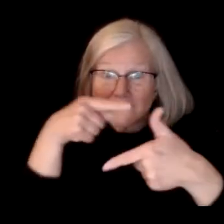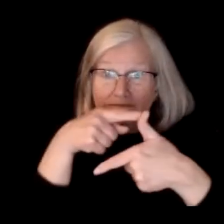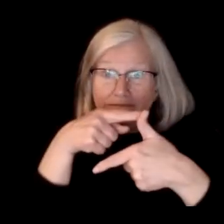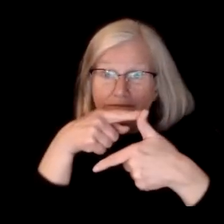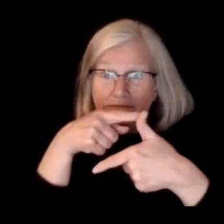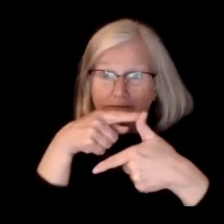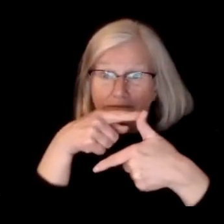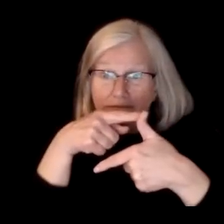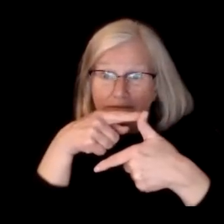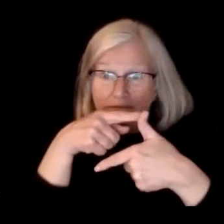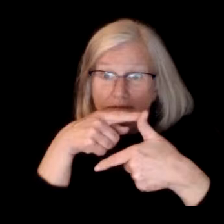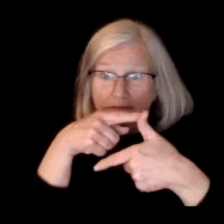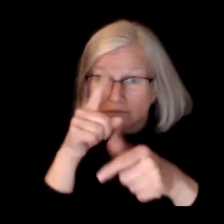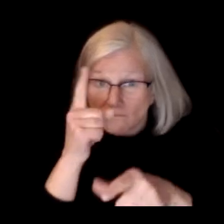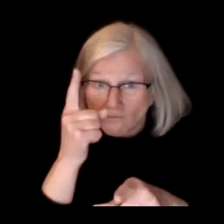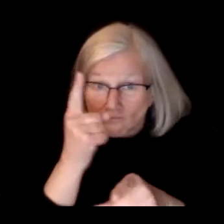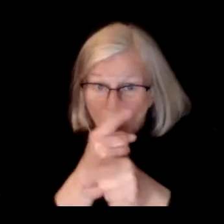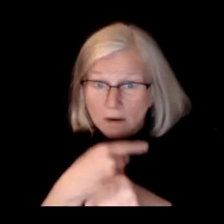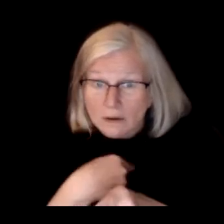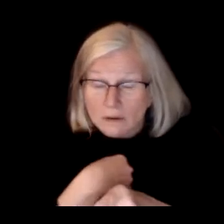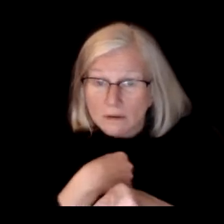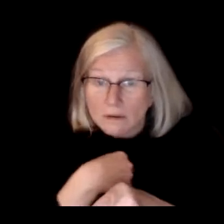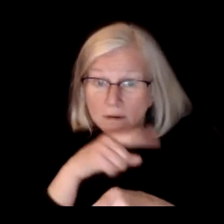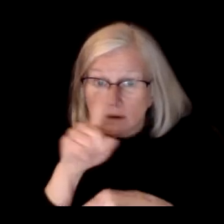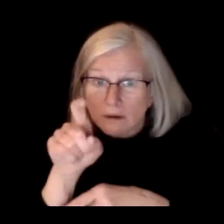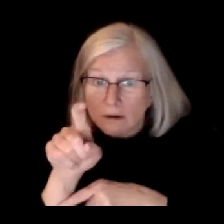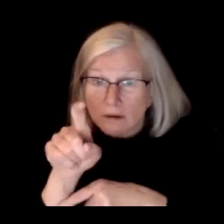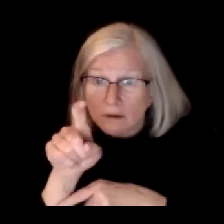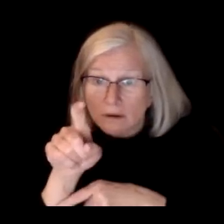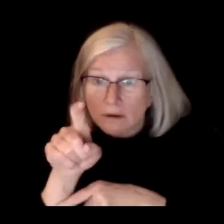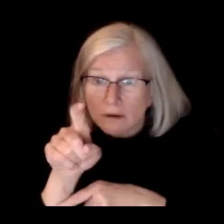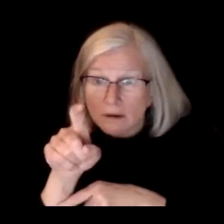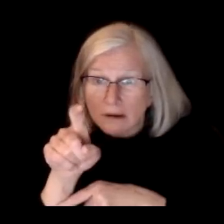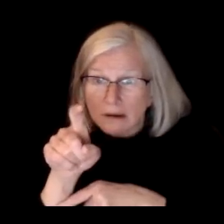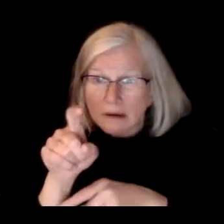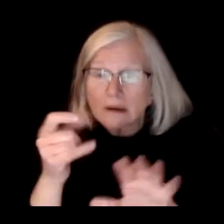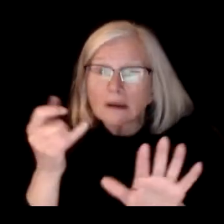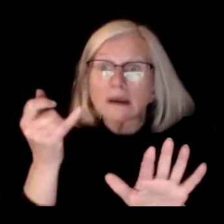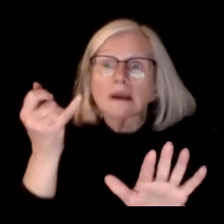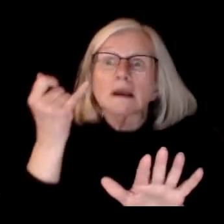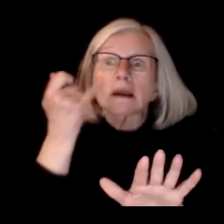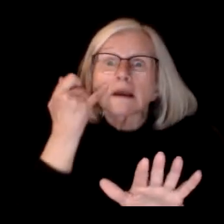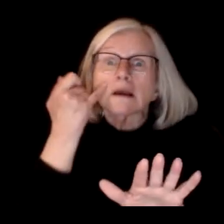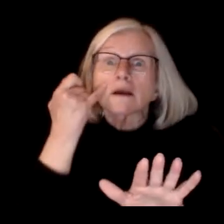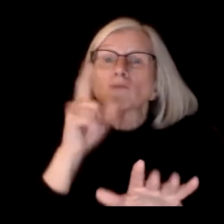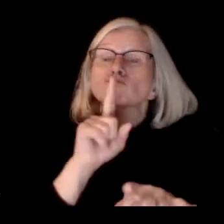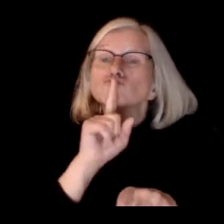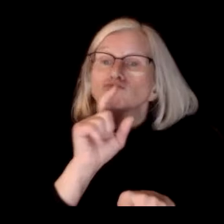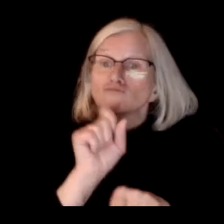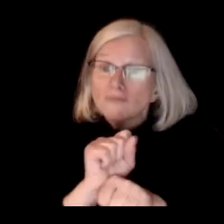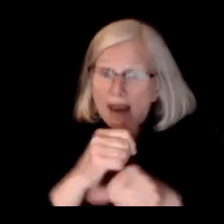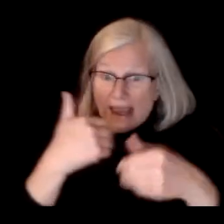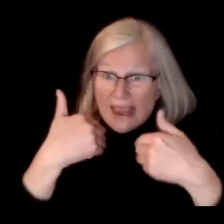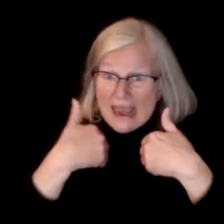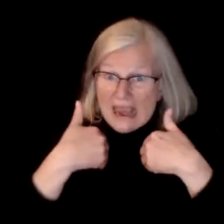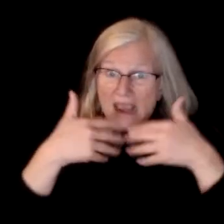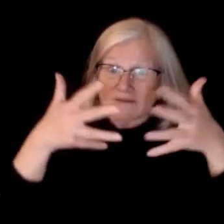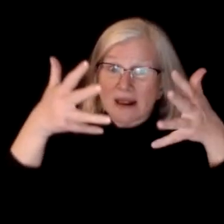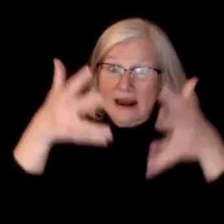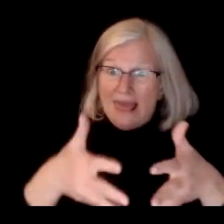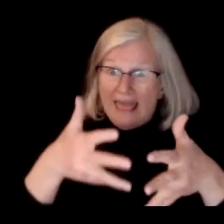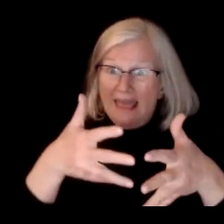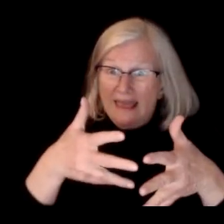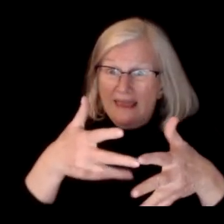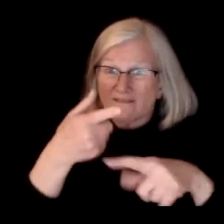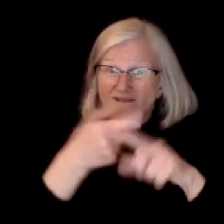And if that is the case, can you get that vaccine over to areas where all the 1As